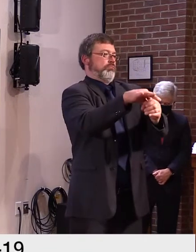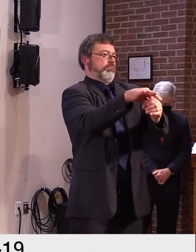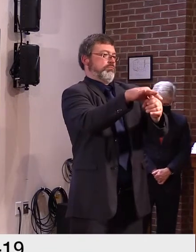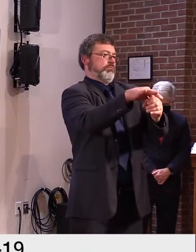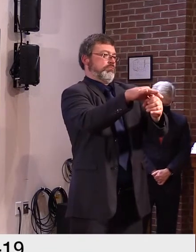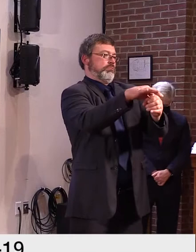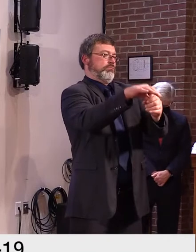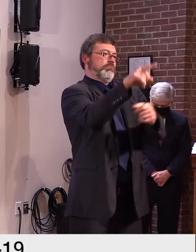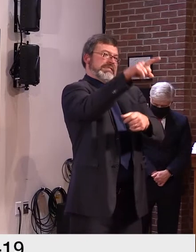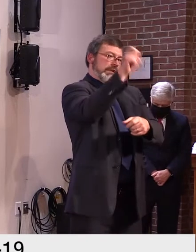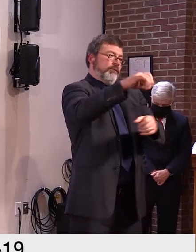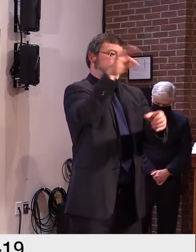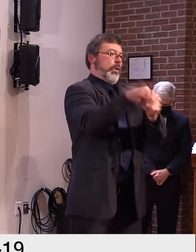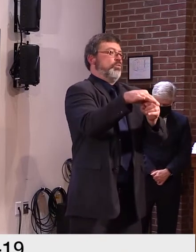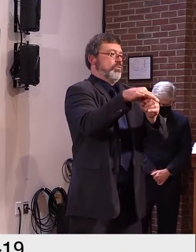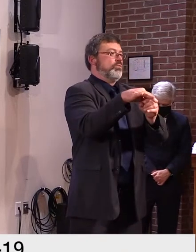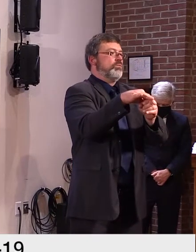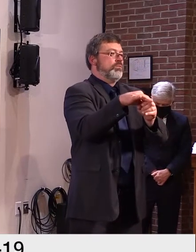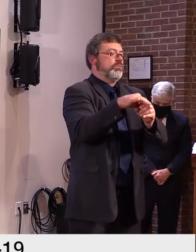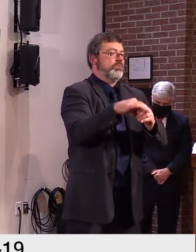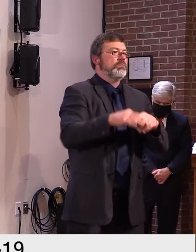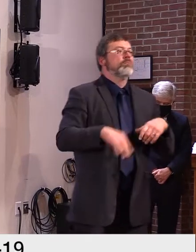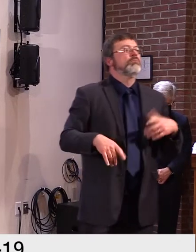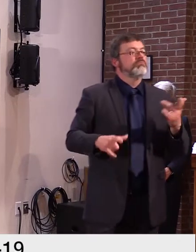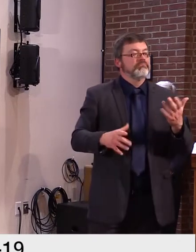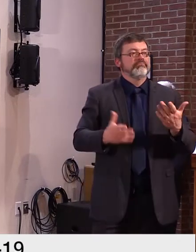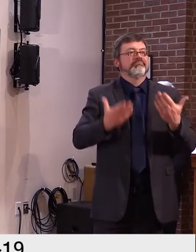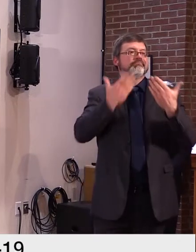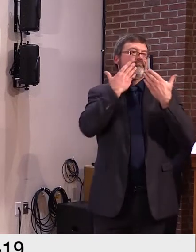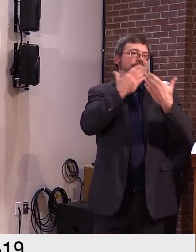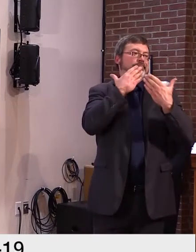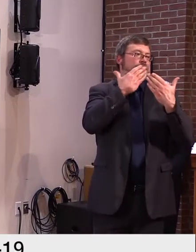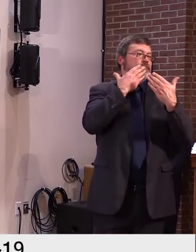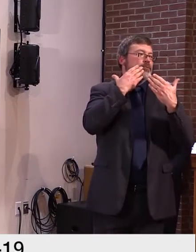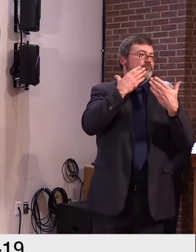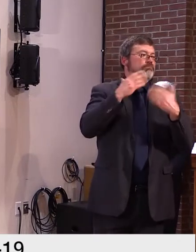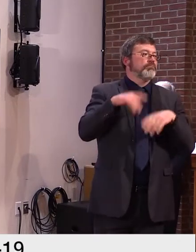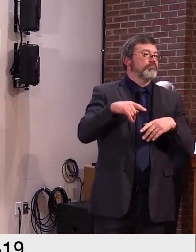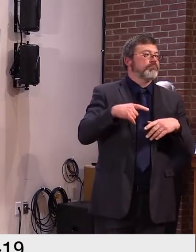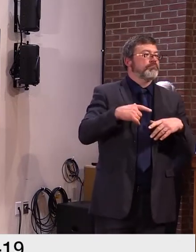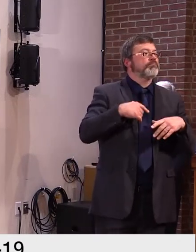Thank you so much. Joe, the Barton Chronicle.